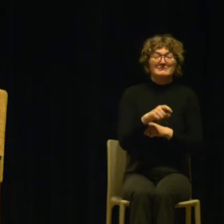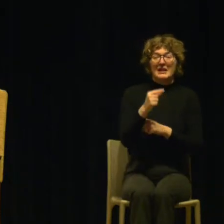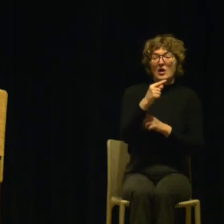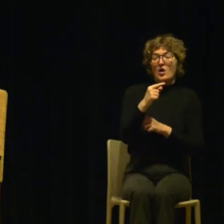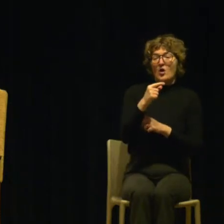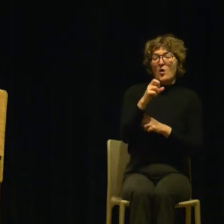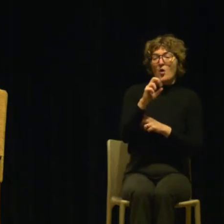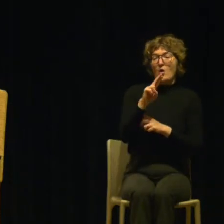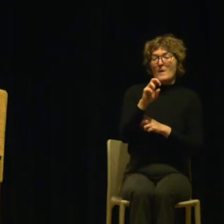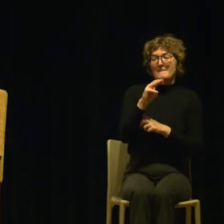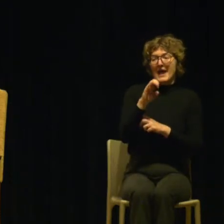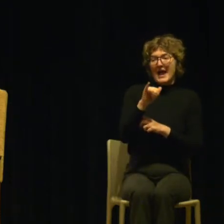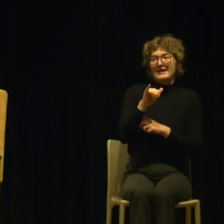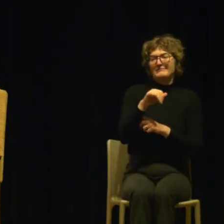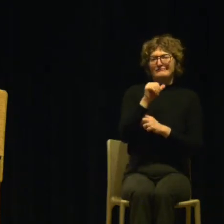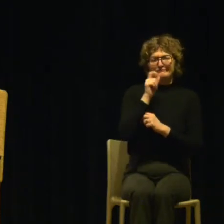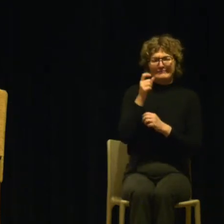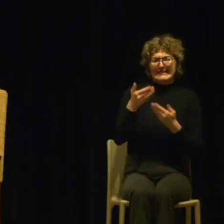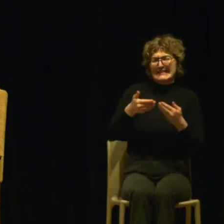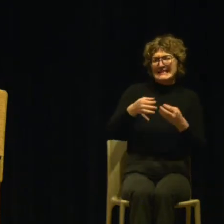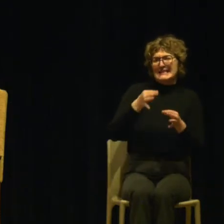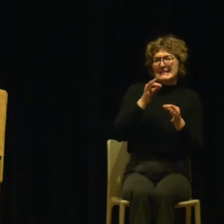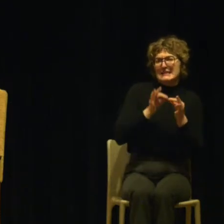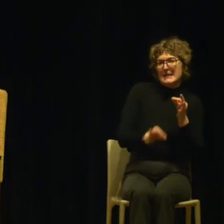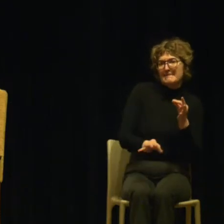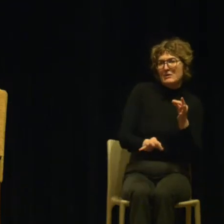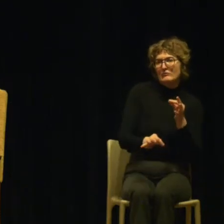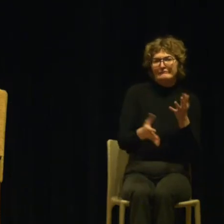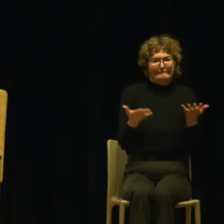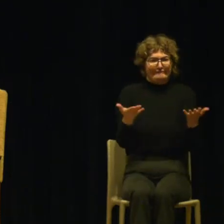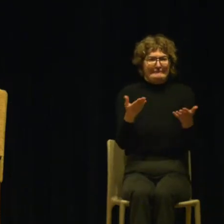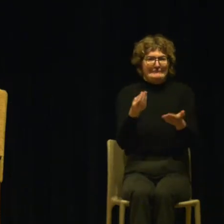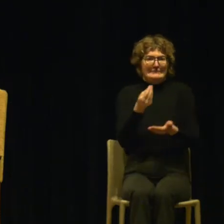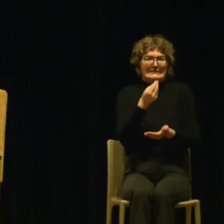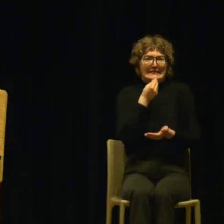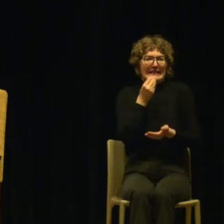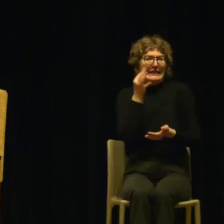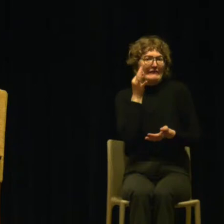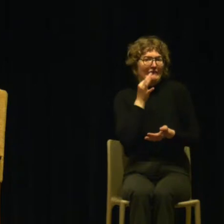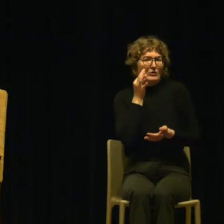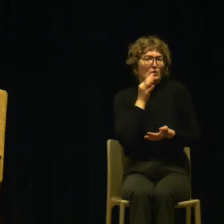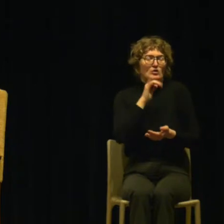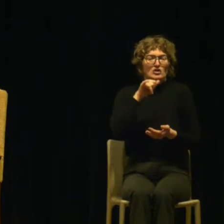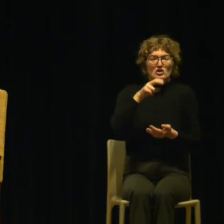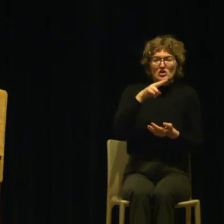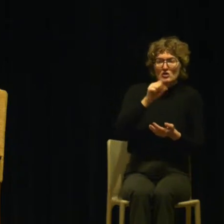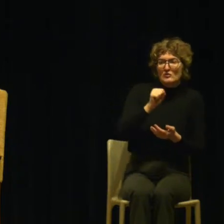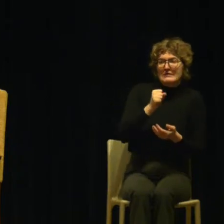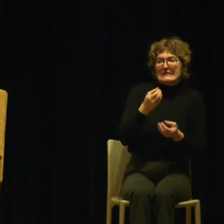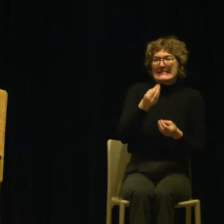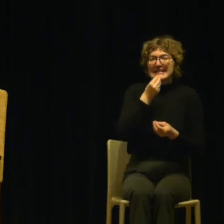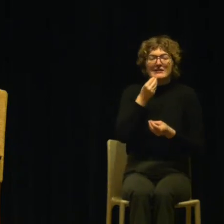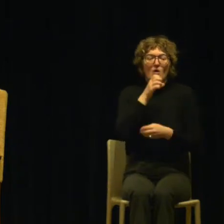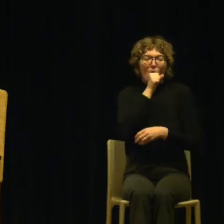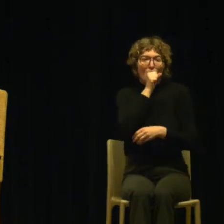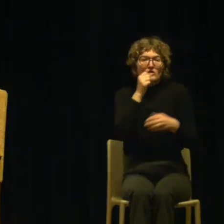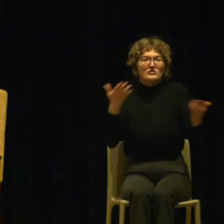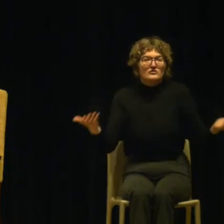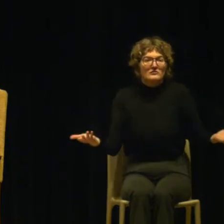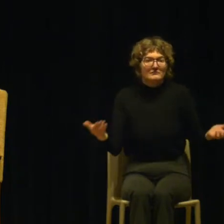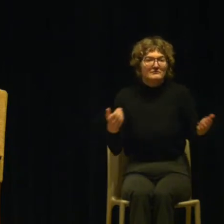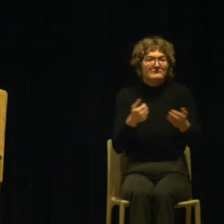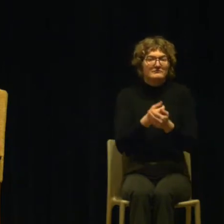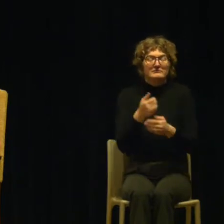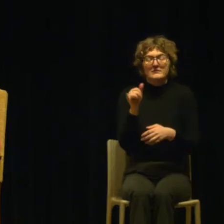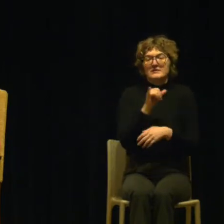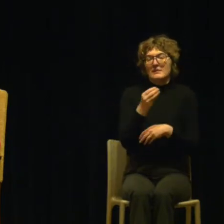know, it's simple stuff. Have some fruit. You know, don't drink juice. Don't drink orange juice. Have an orange. You know, the same